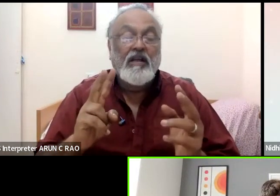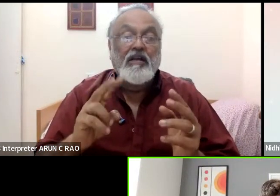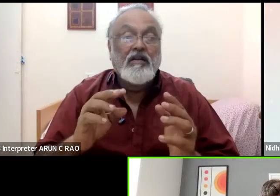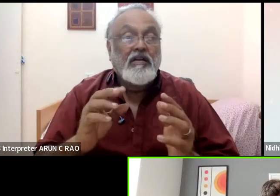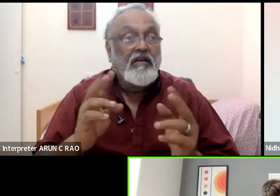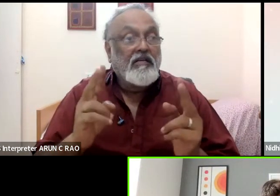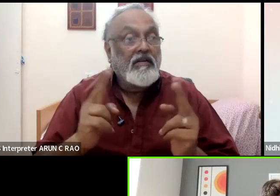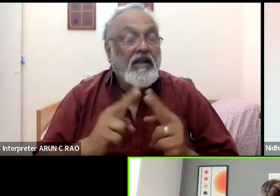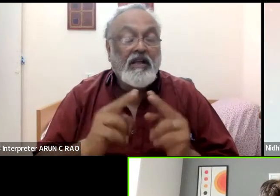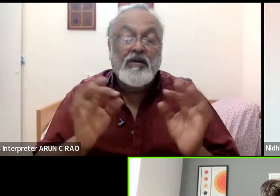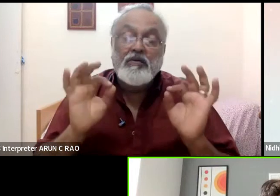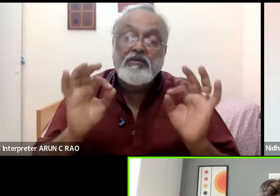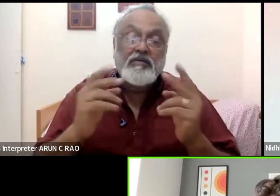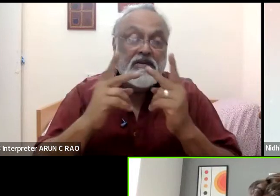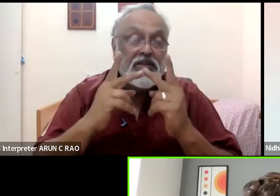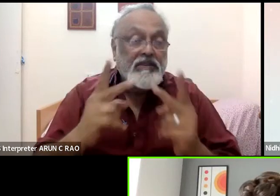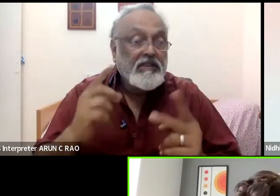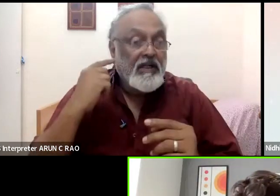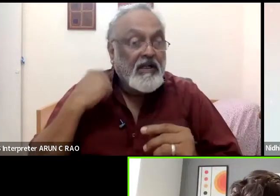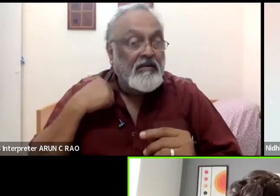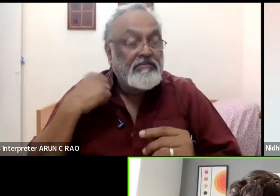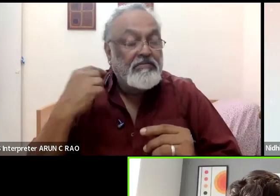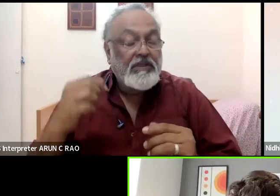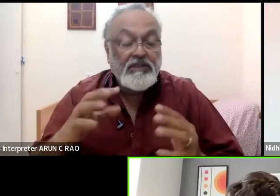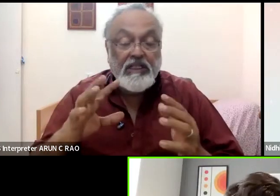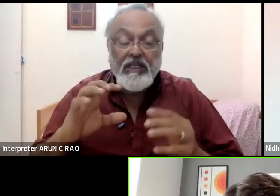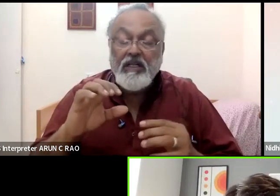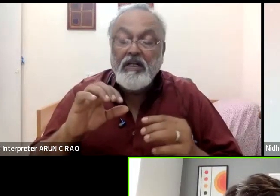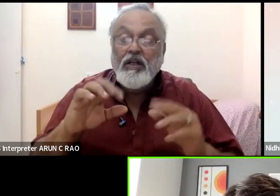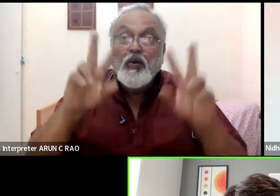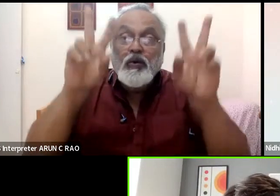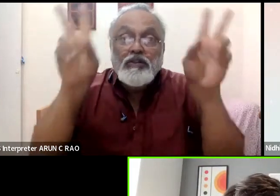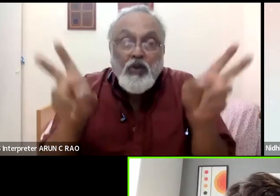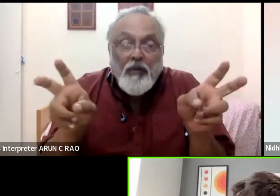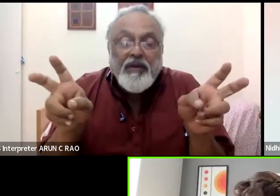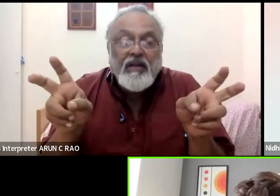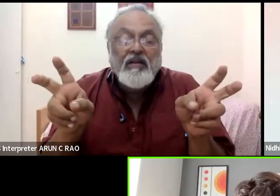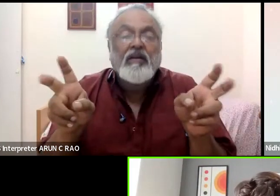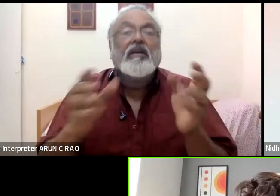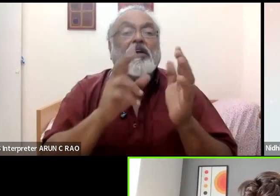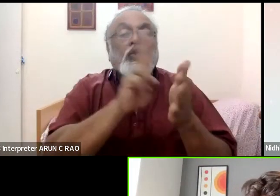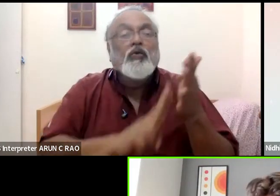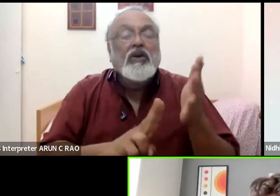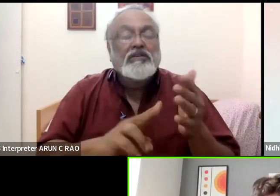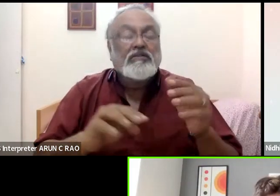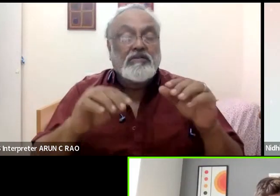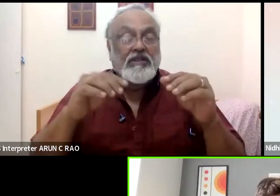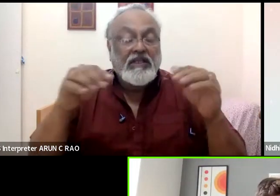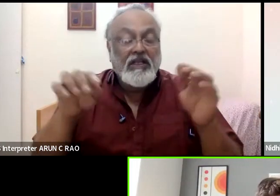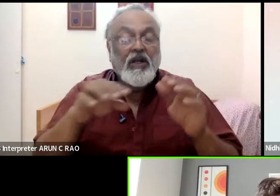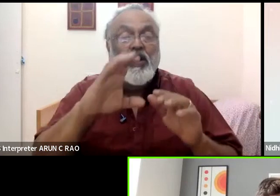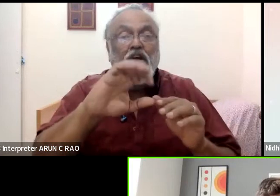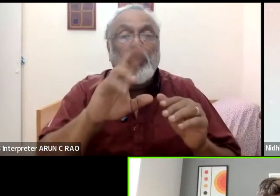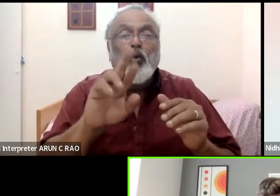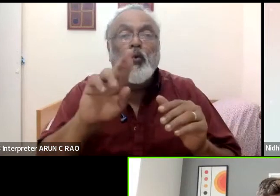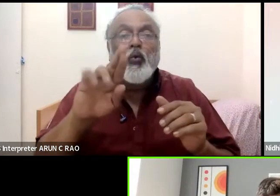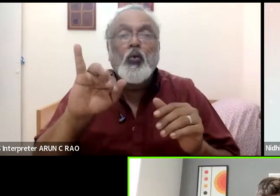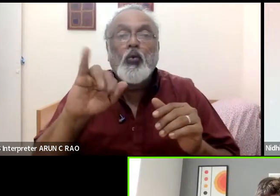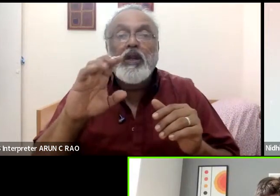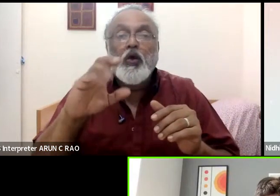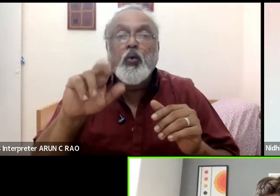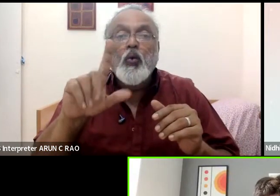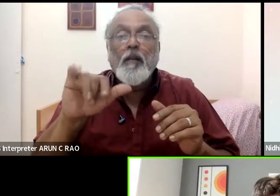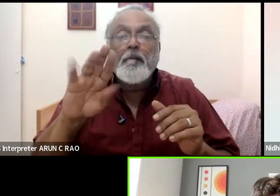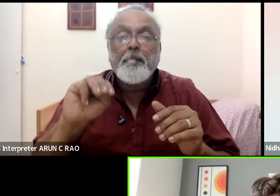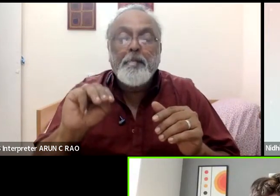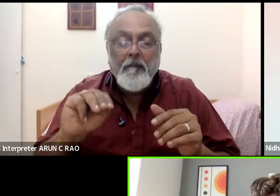me the need for this subject to be in the curriculum for these future decision makers. I think